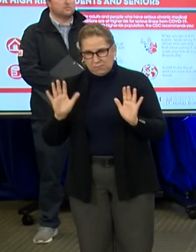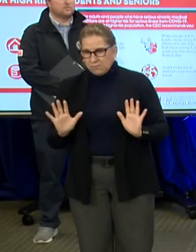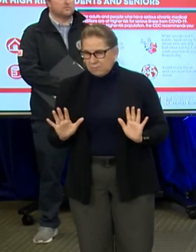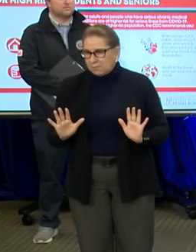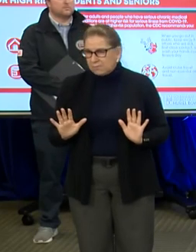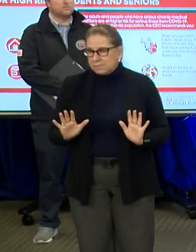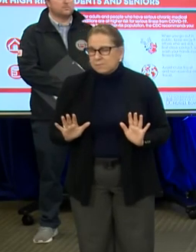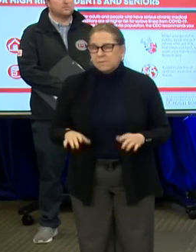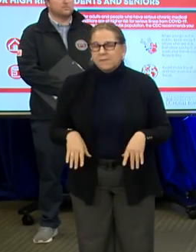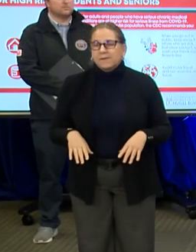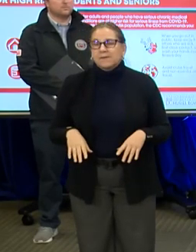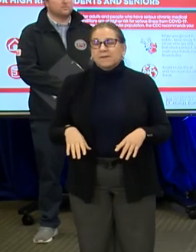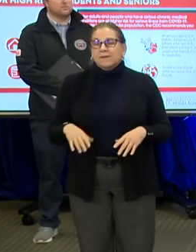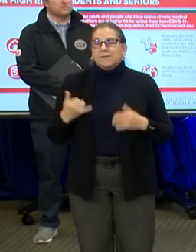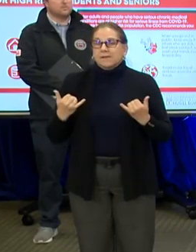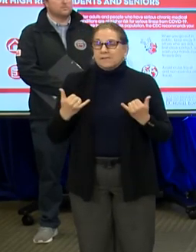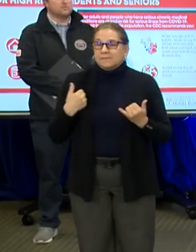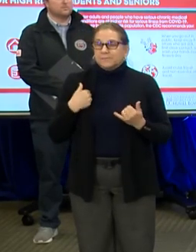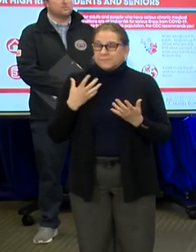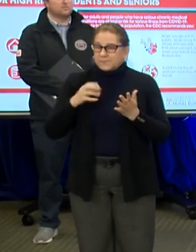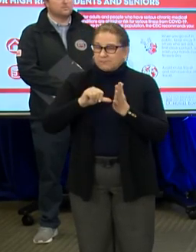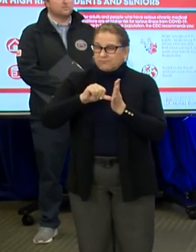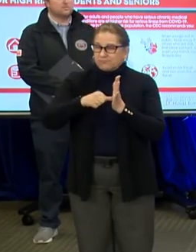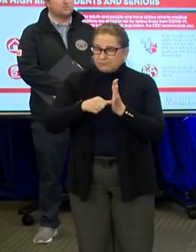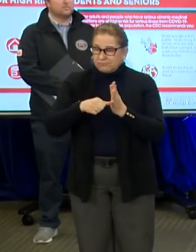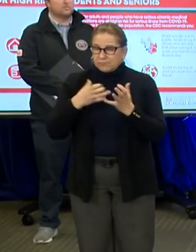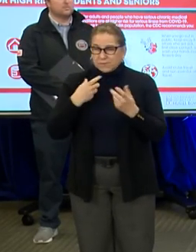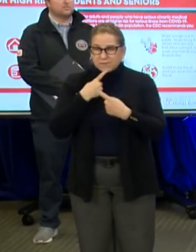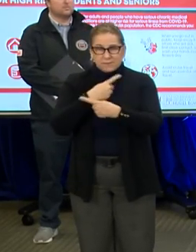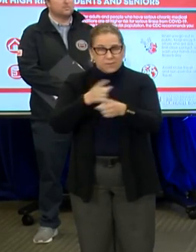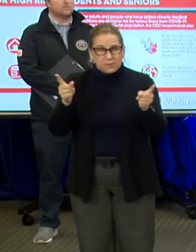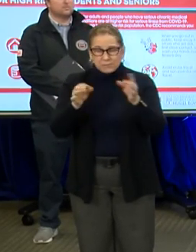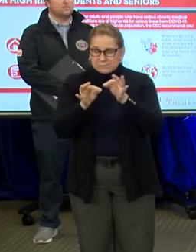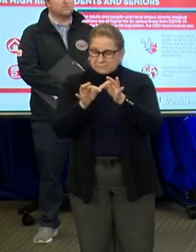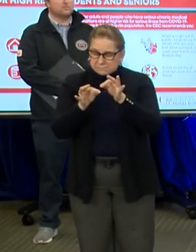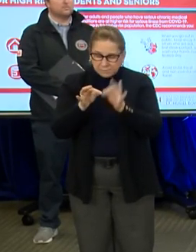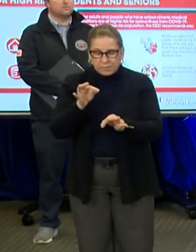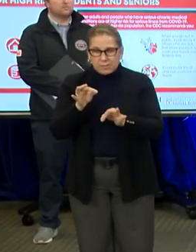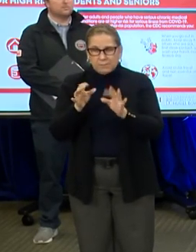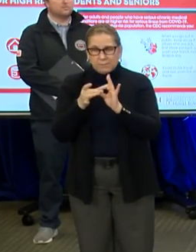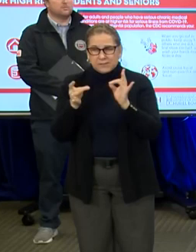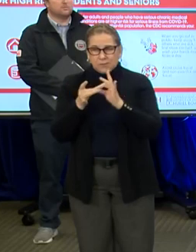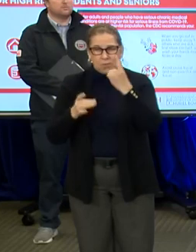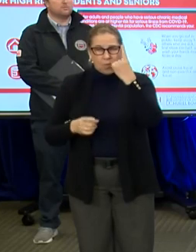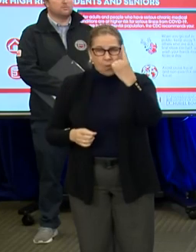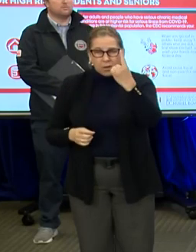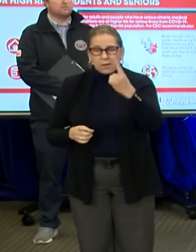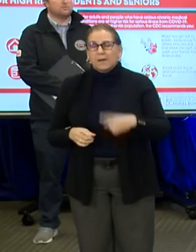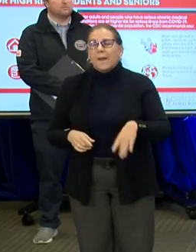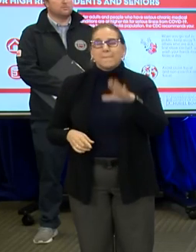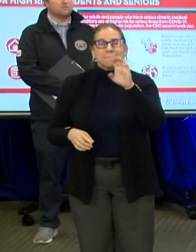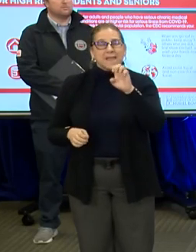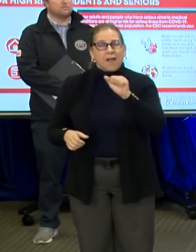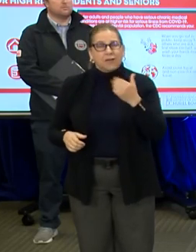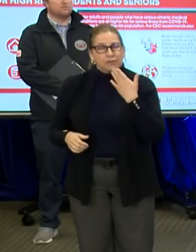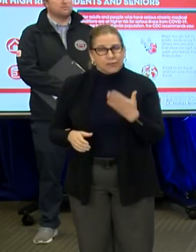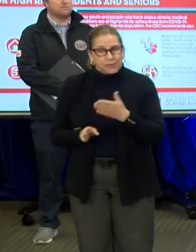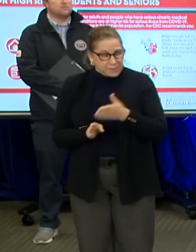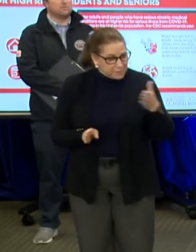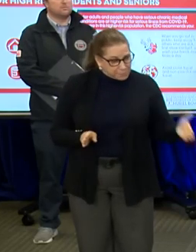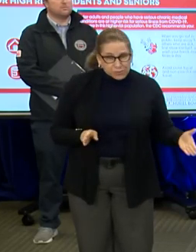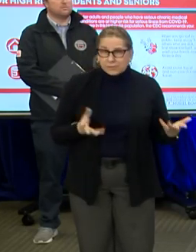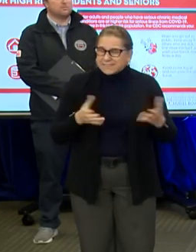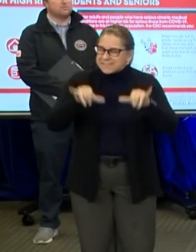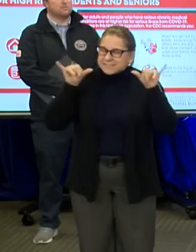simple message to our residents to stay at home, be a good neighbor, help us contain this virus, not only in our city and